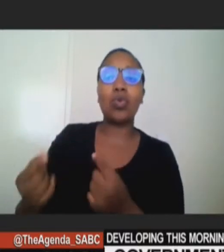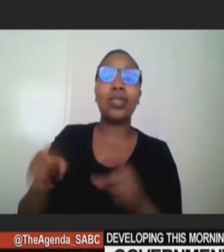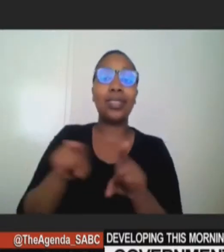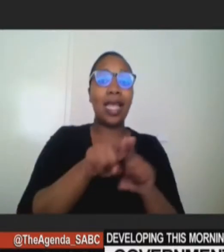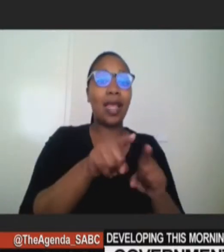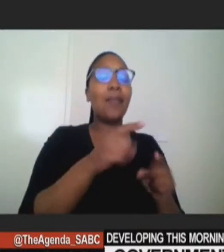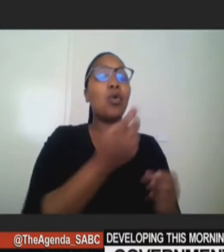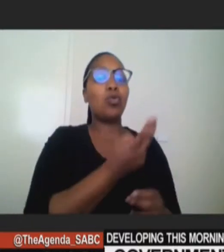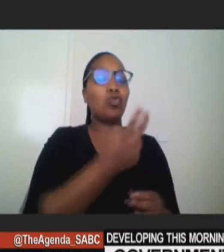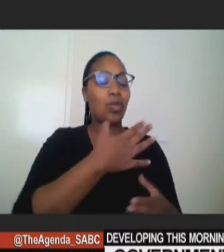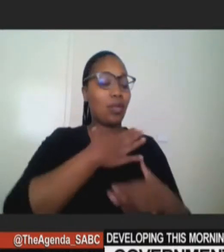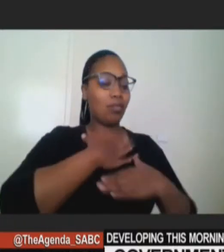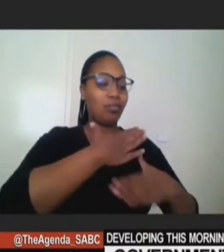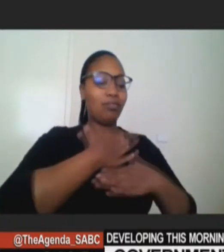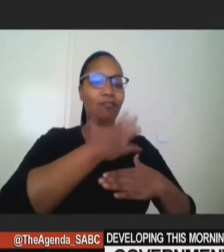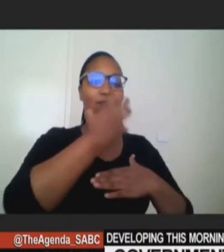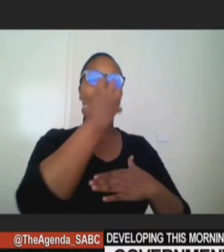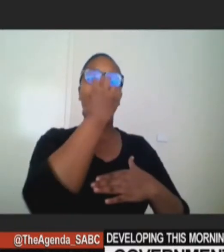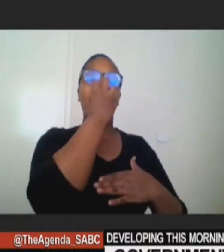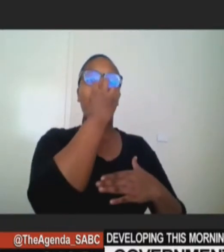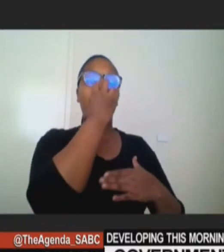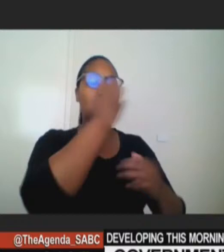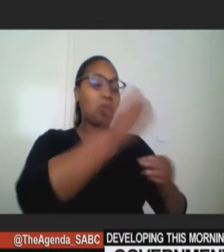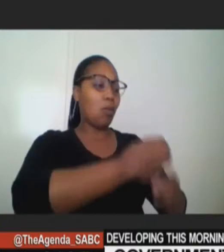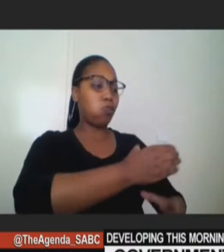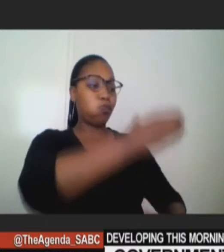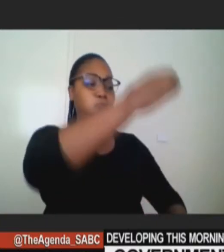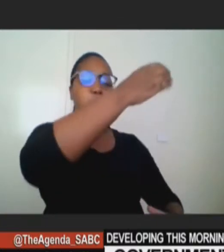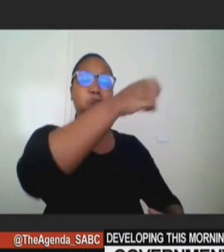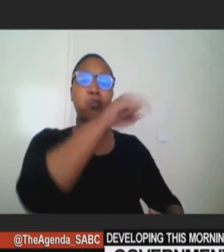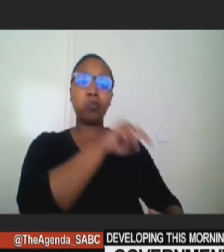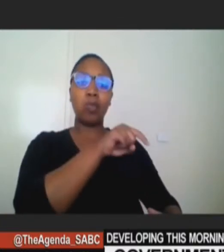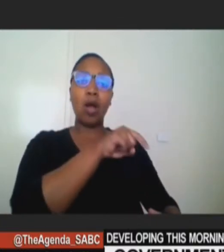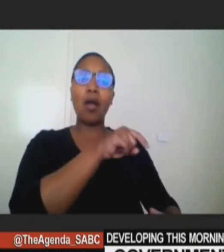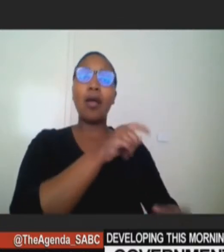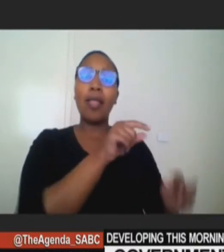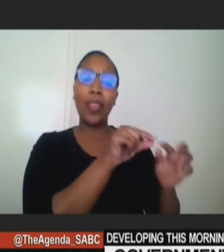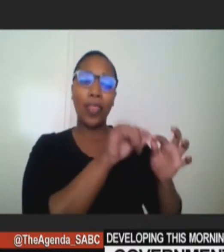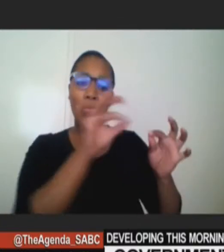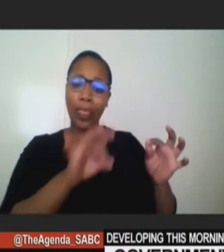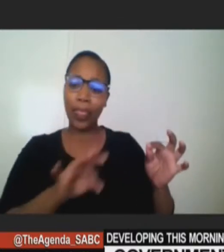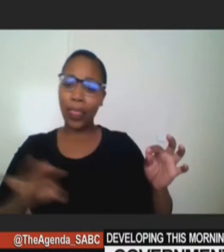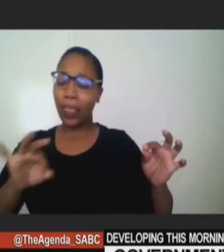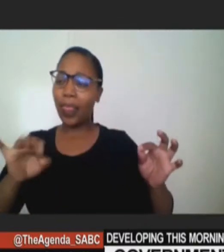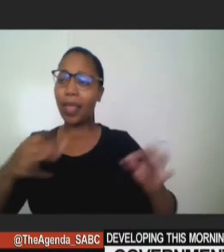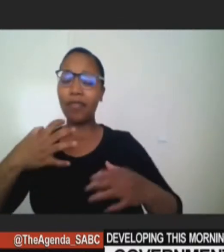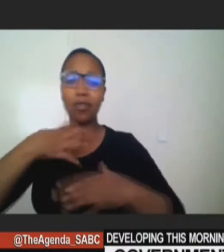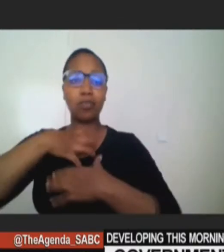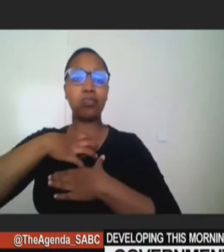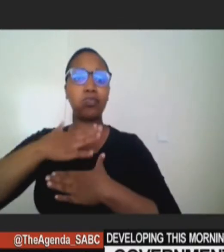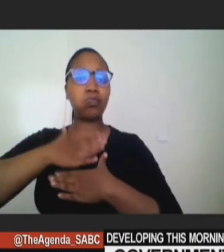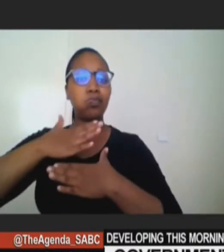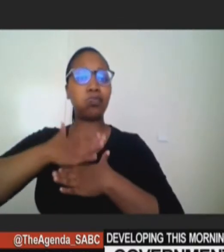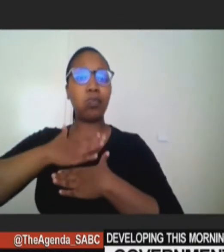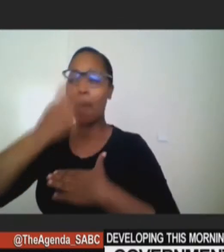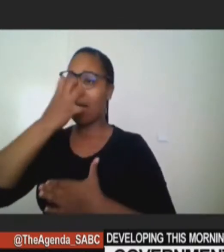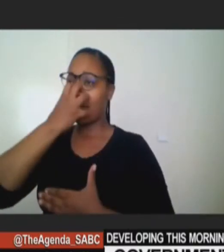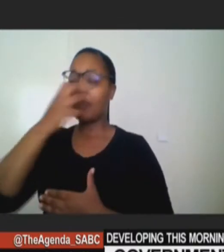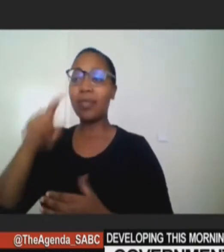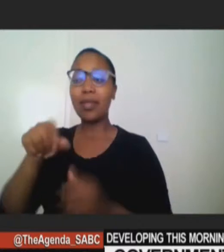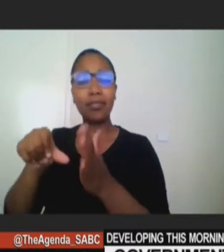that period that the oxygen cylinders are strategic in us managing the pressures that is there in terms of